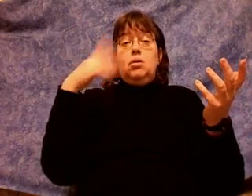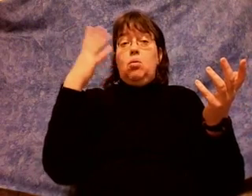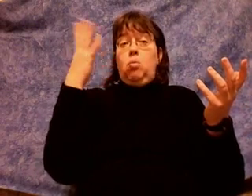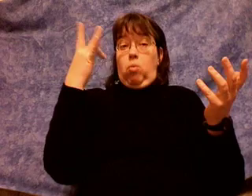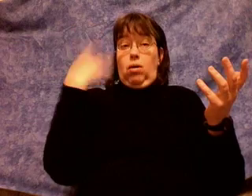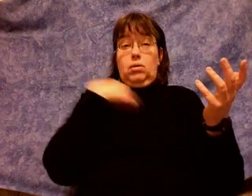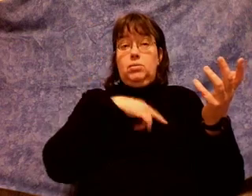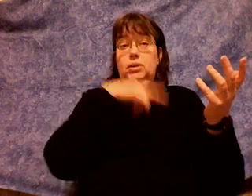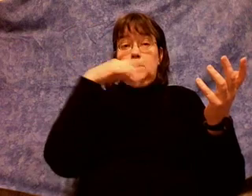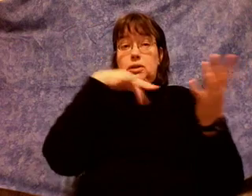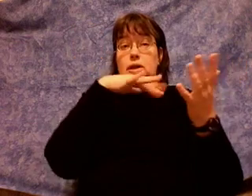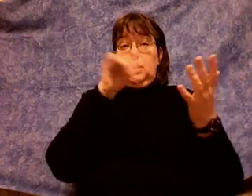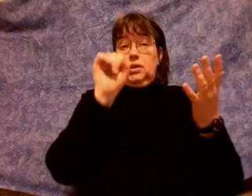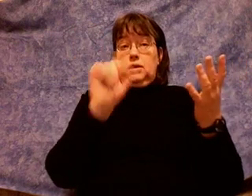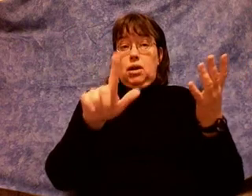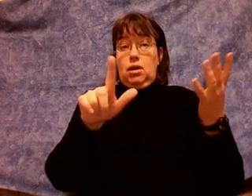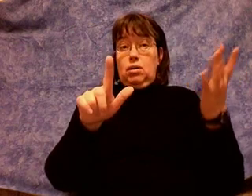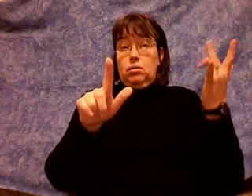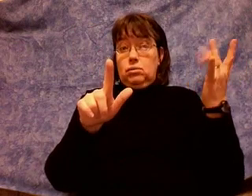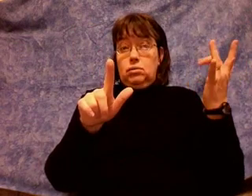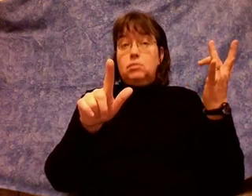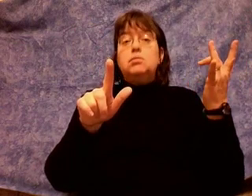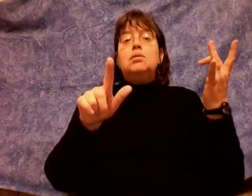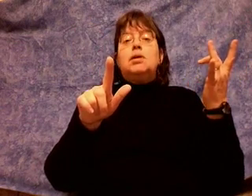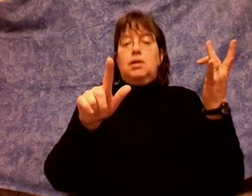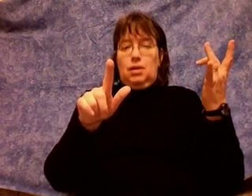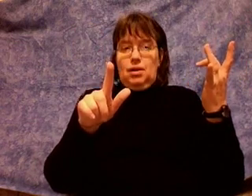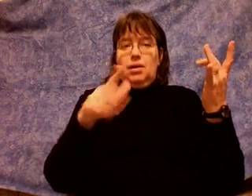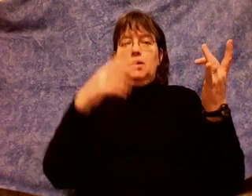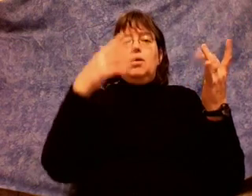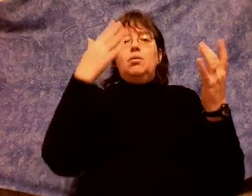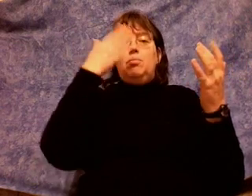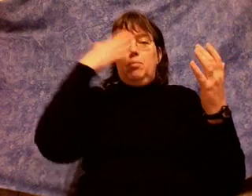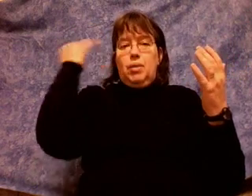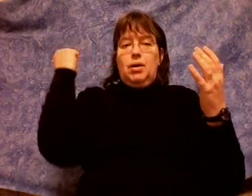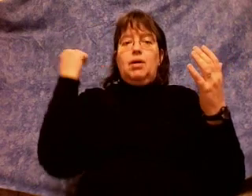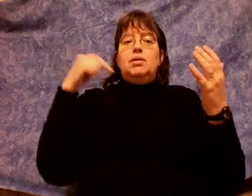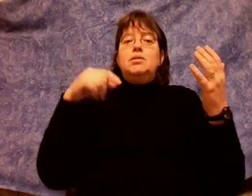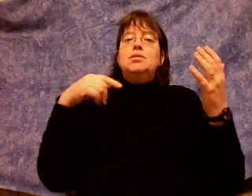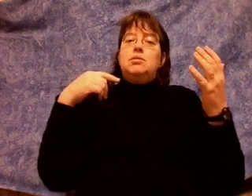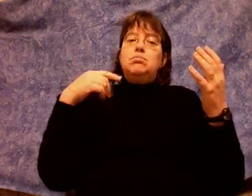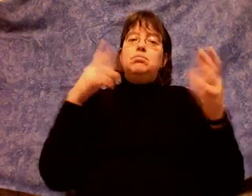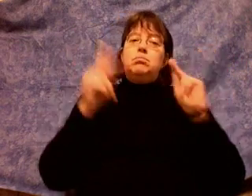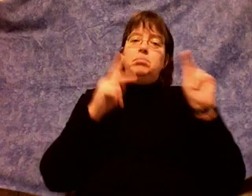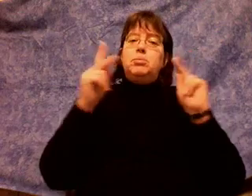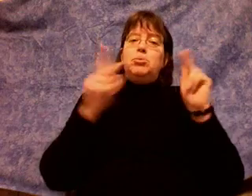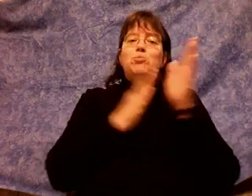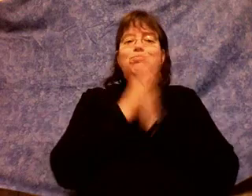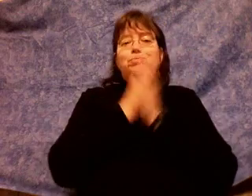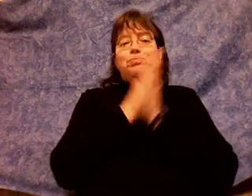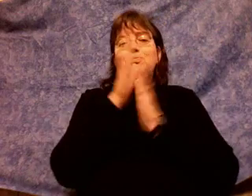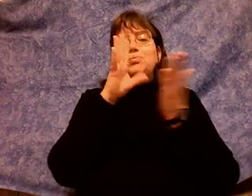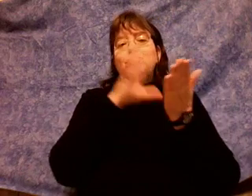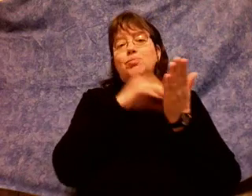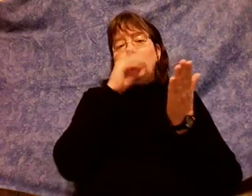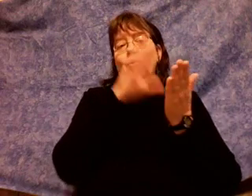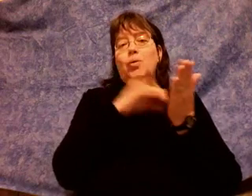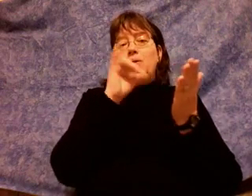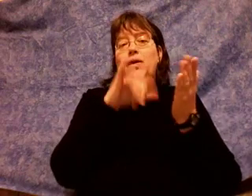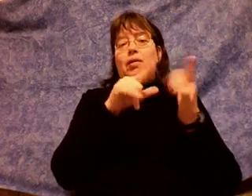reason why hearing people study ASL is because they're motivated